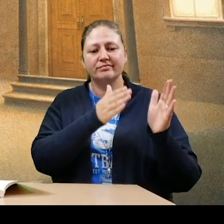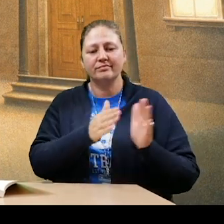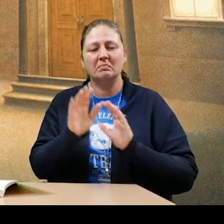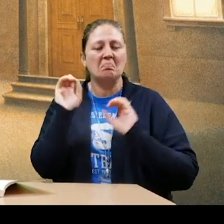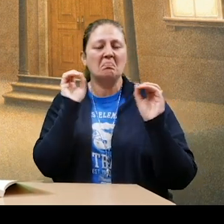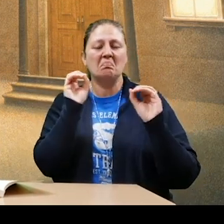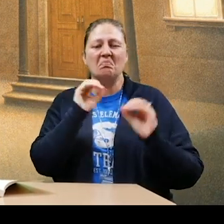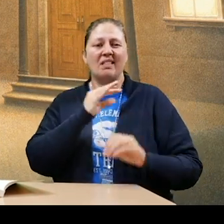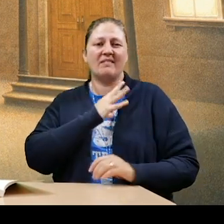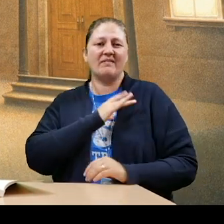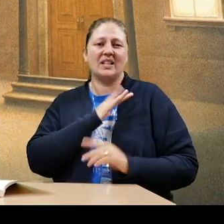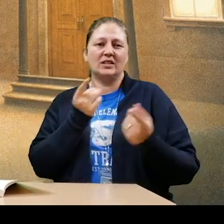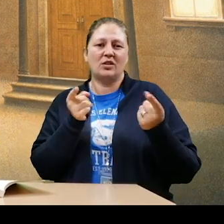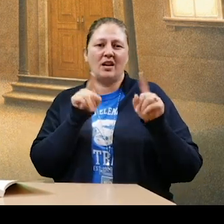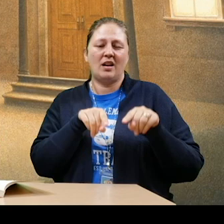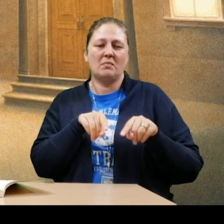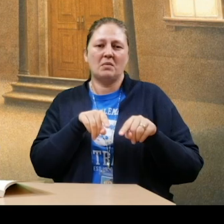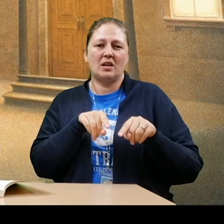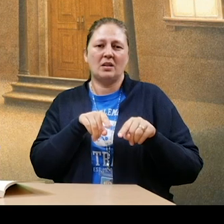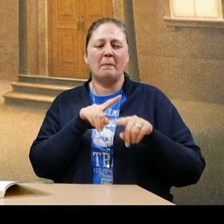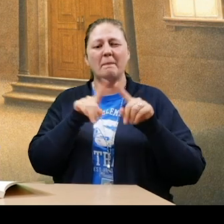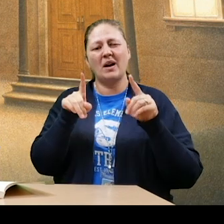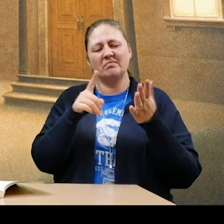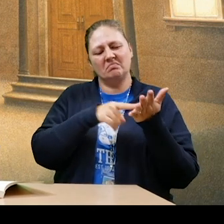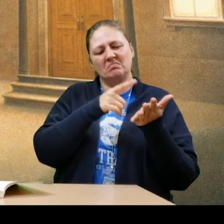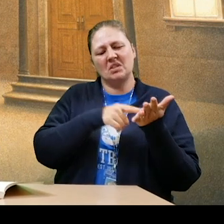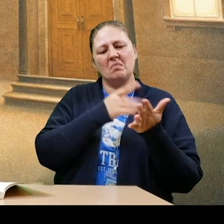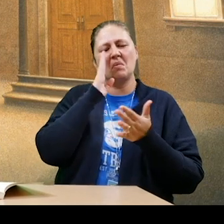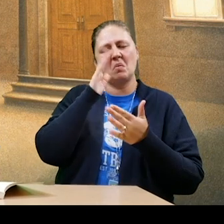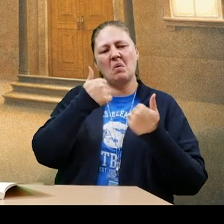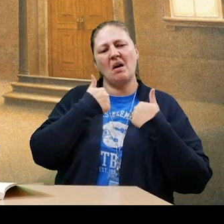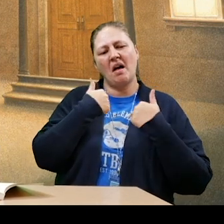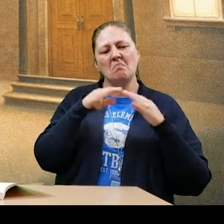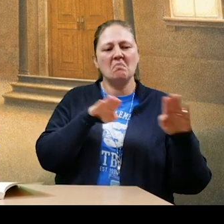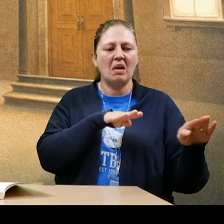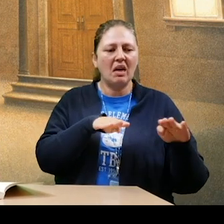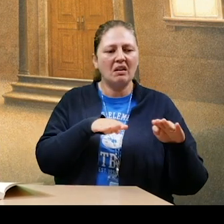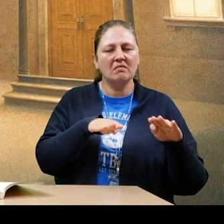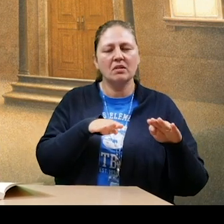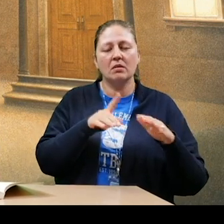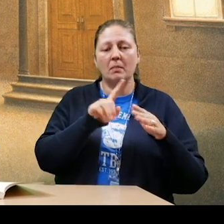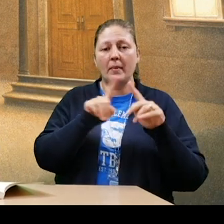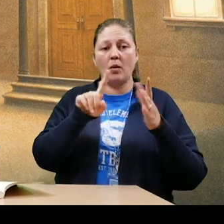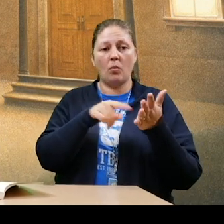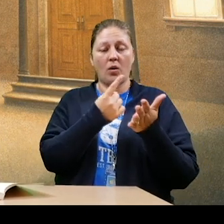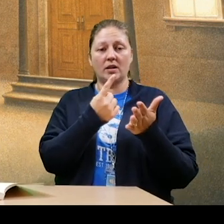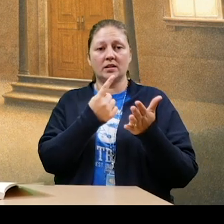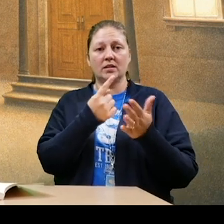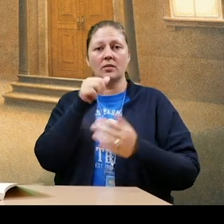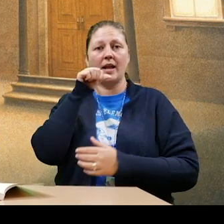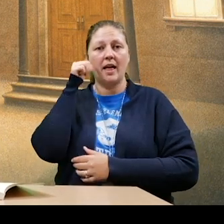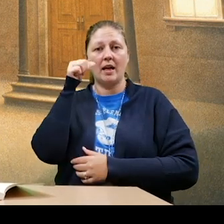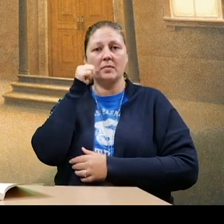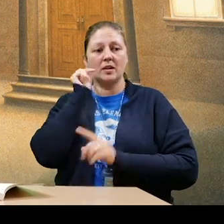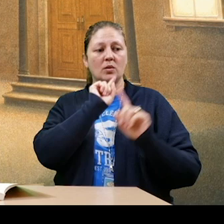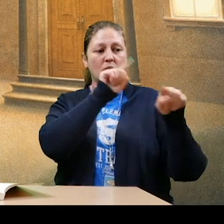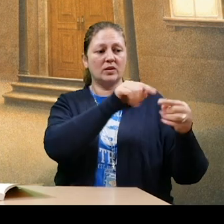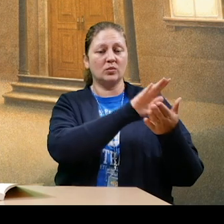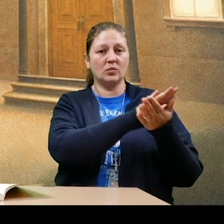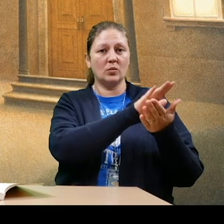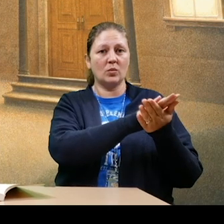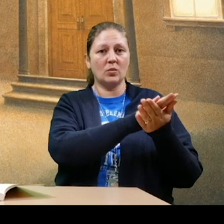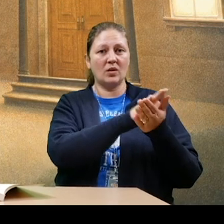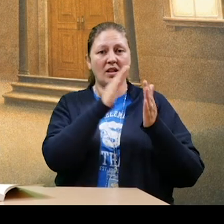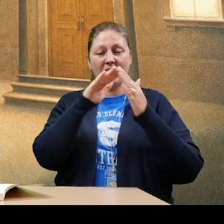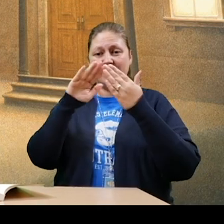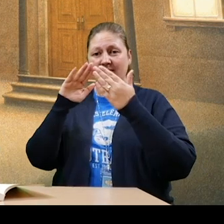remarkable happened. Oh, there was the occasional domestic drama. Once, while Abilene was at school, the